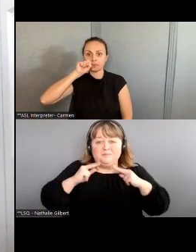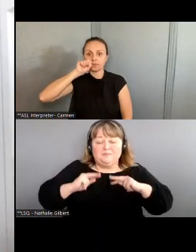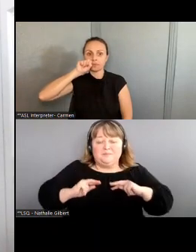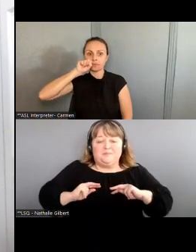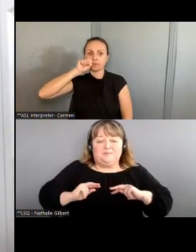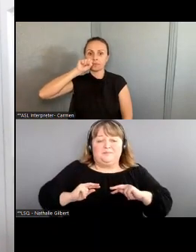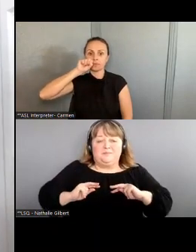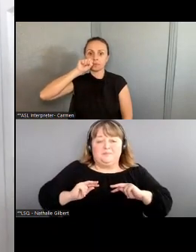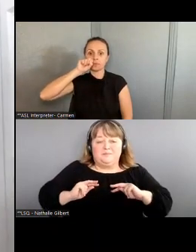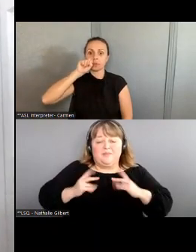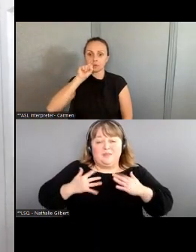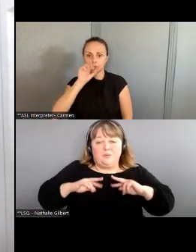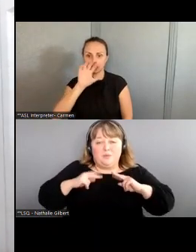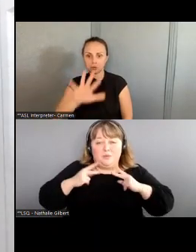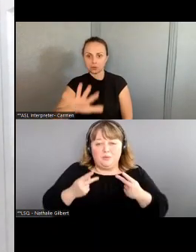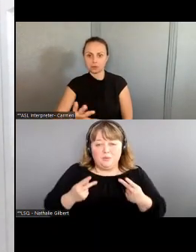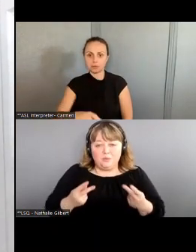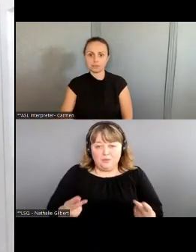And exhale.